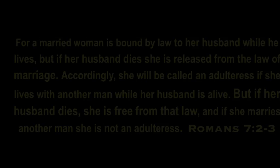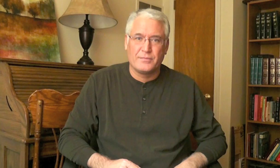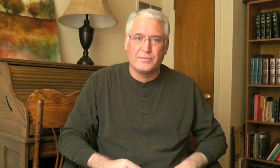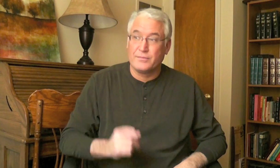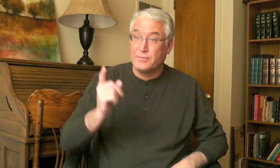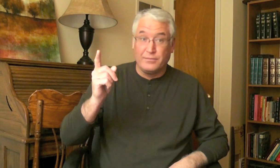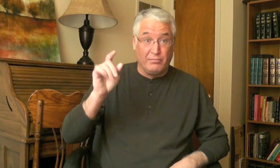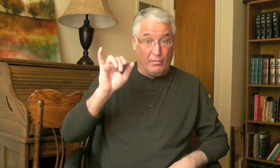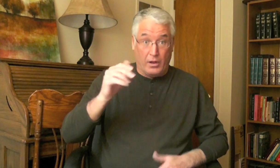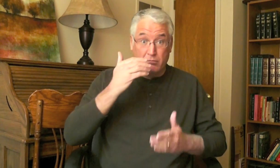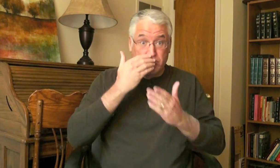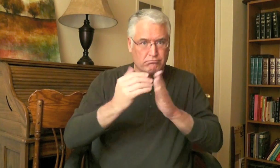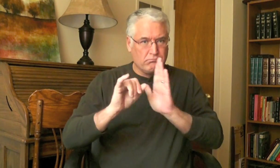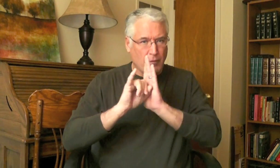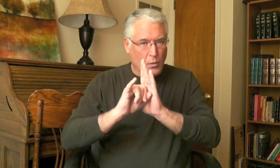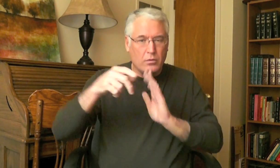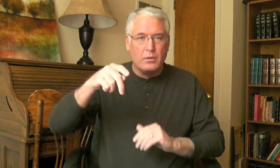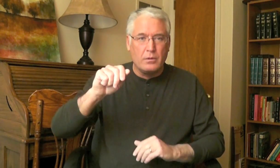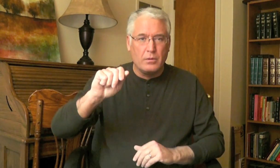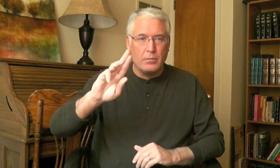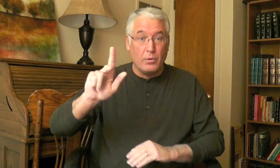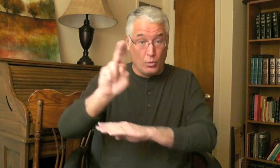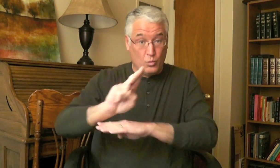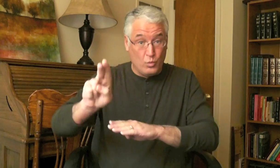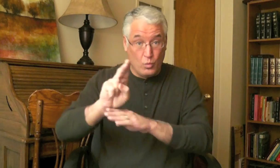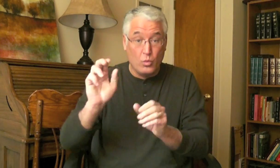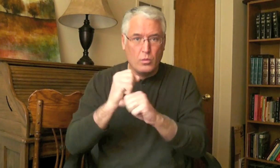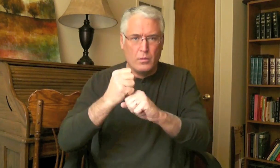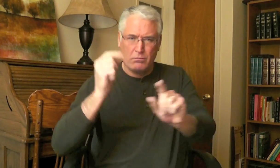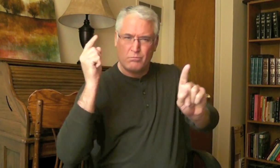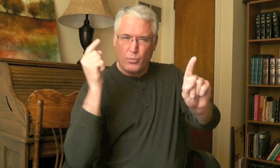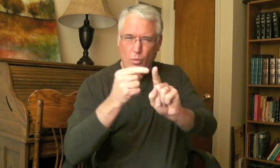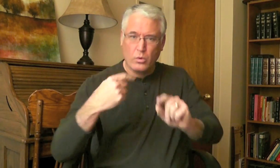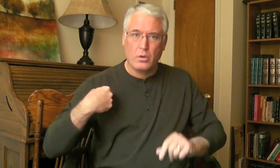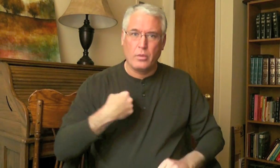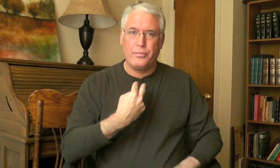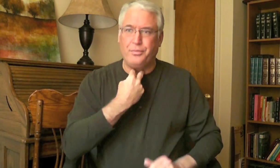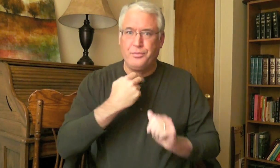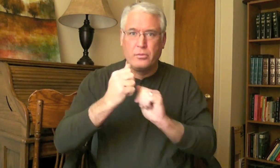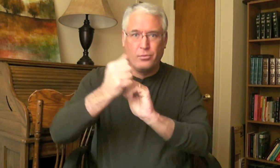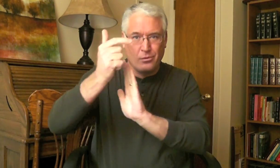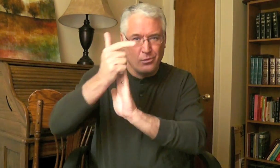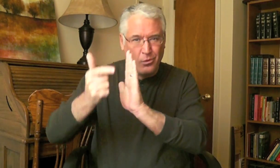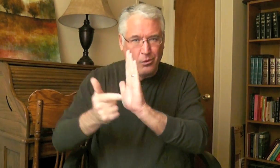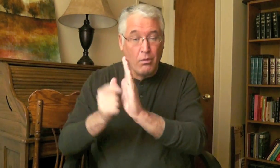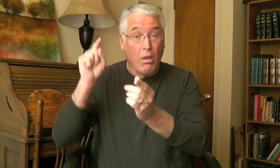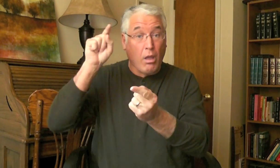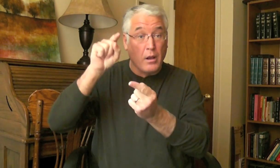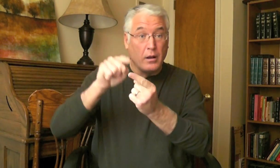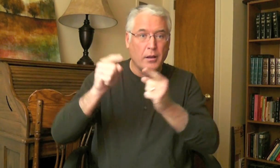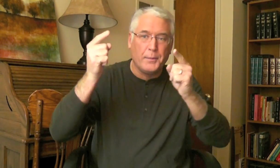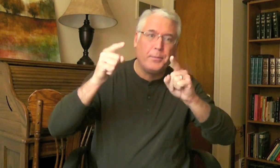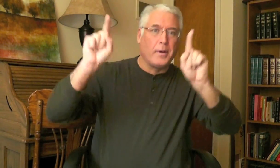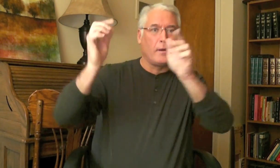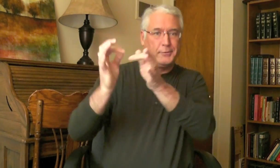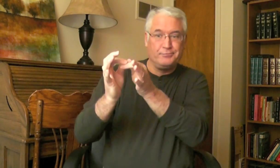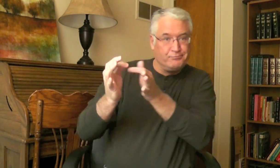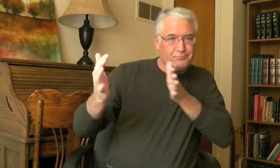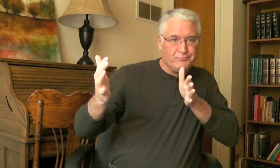adulteress. That verse is a very good illustration that Paul uses to make the point of being stuck with the law until